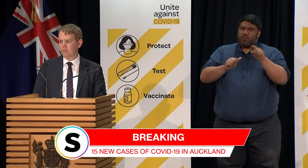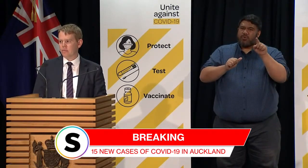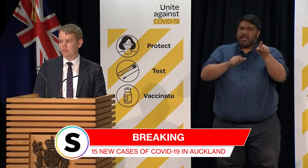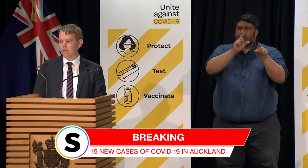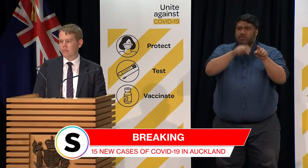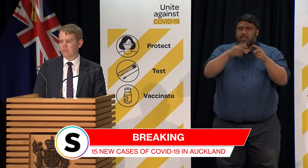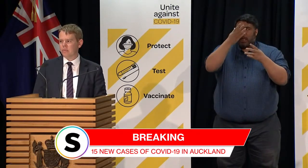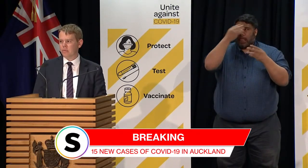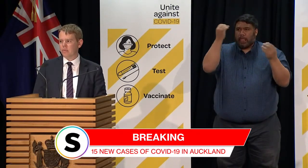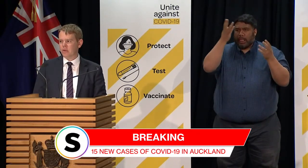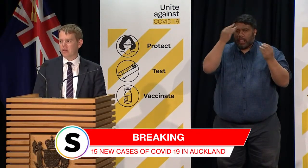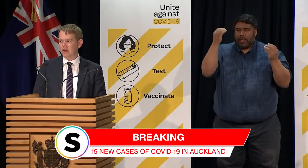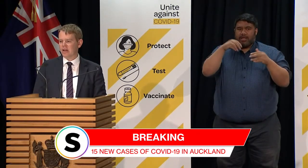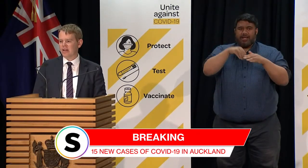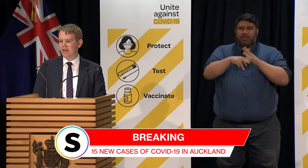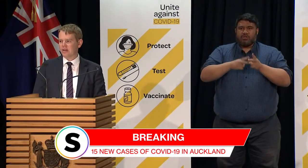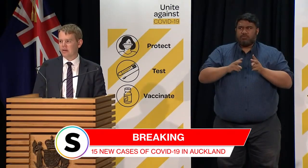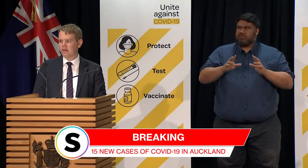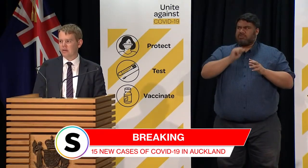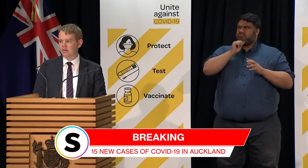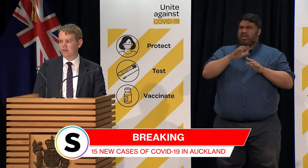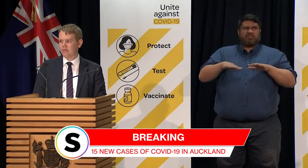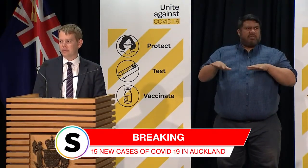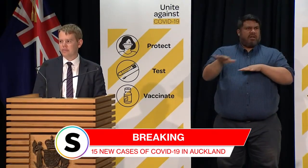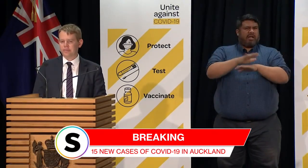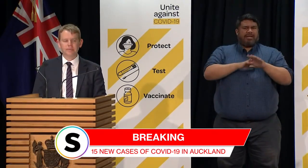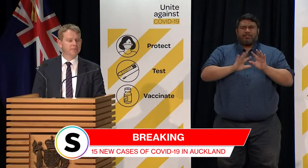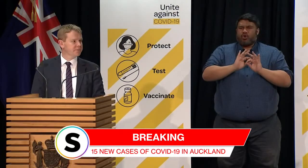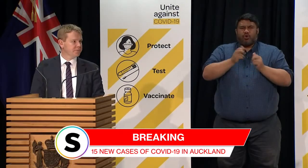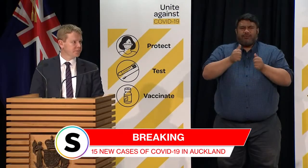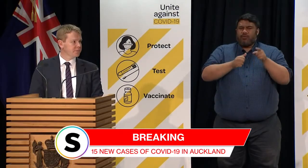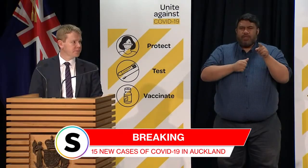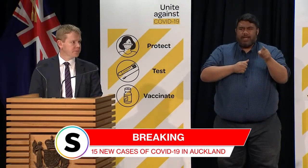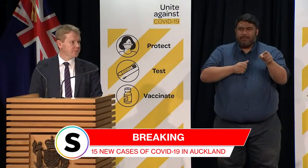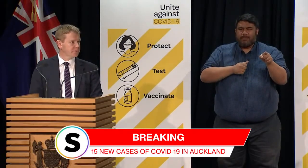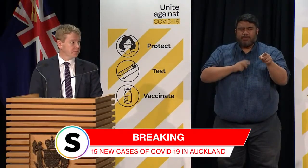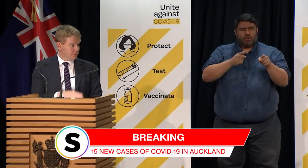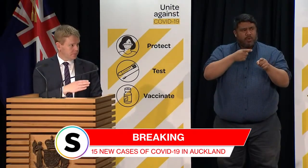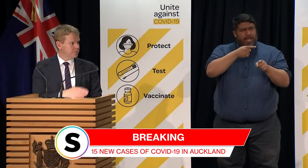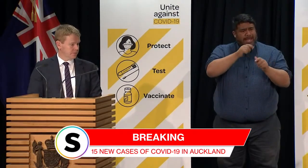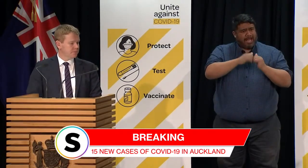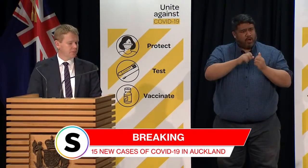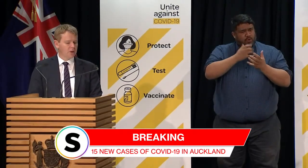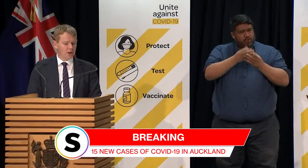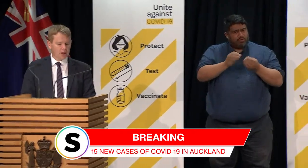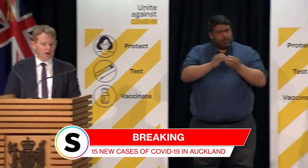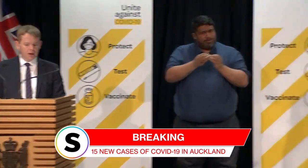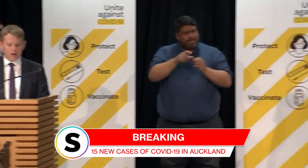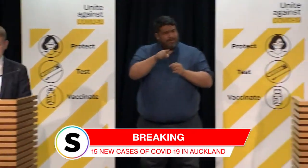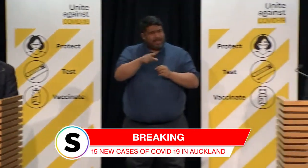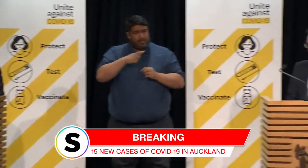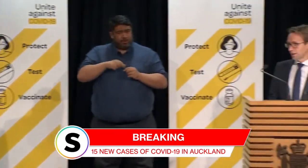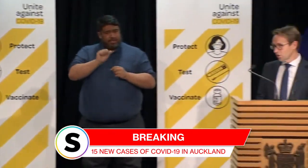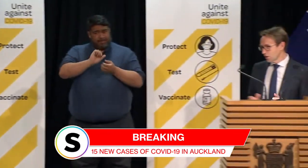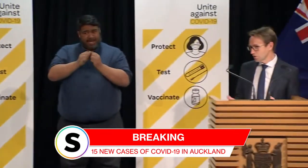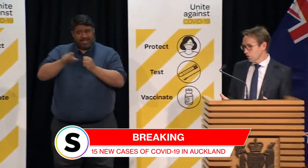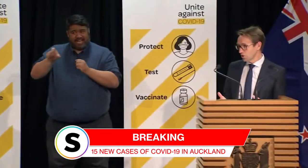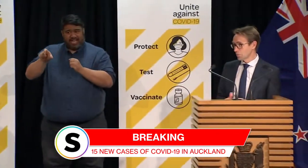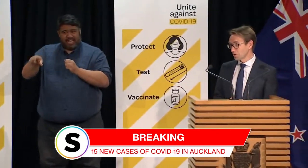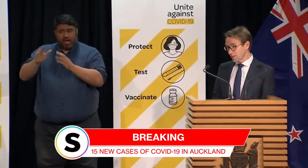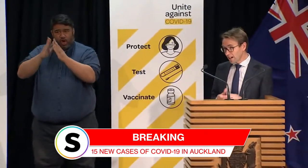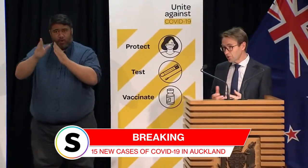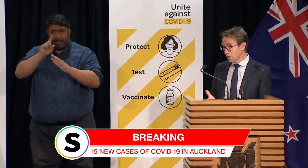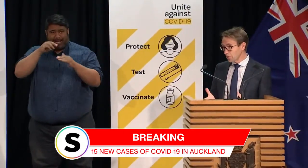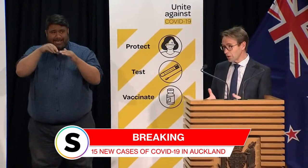of seeing his partner. What sort of consideration has been given to that sort of thing? Well, there is very clear guidance